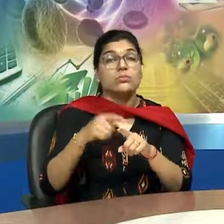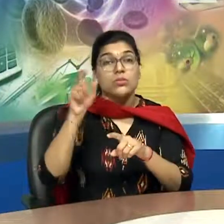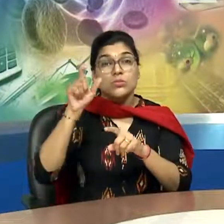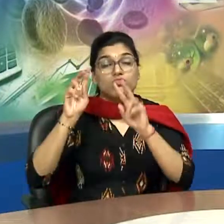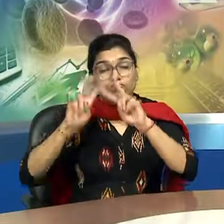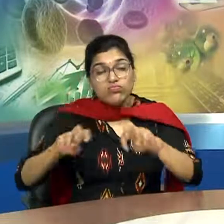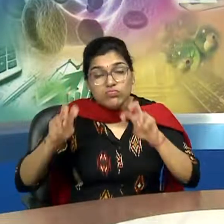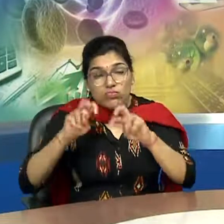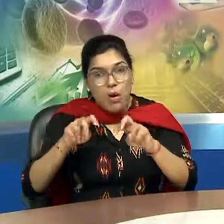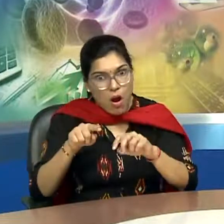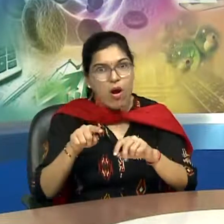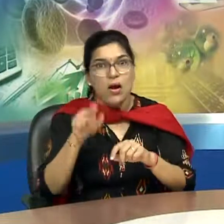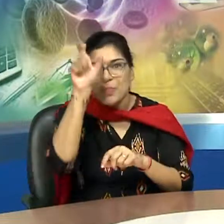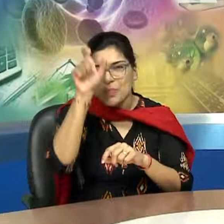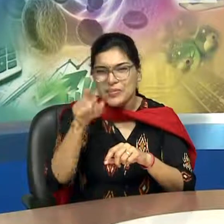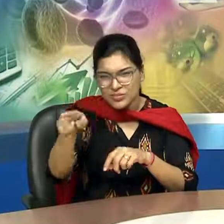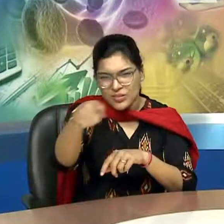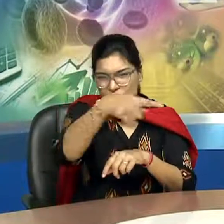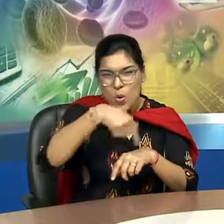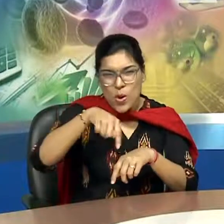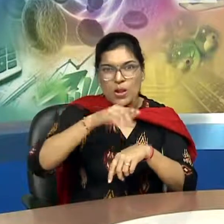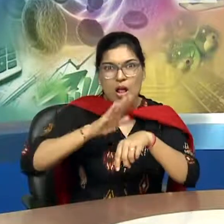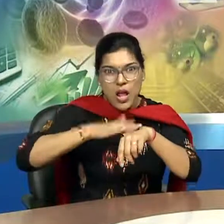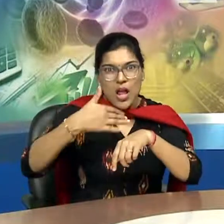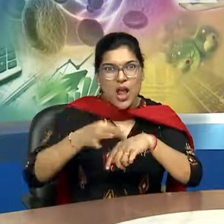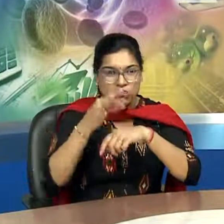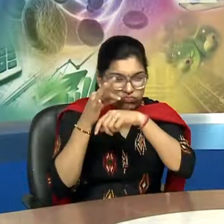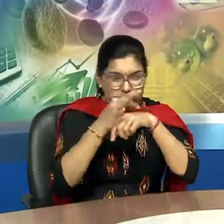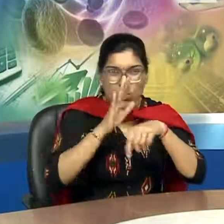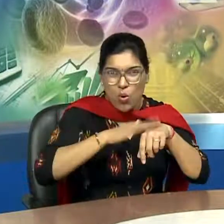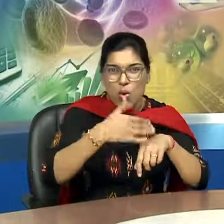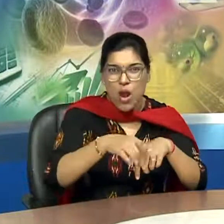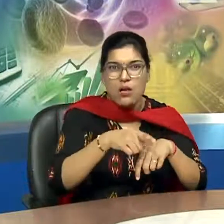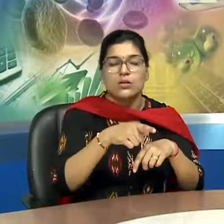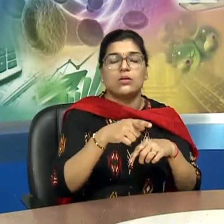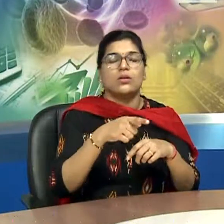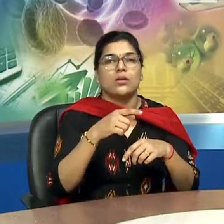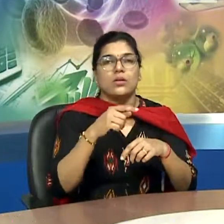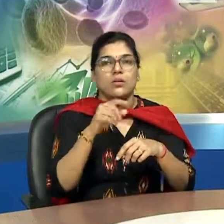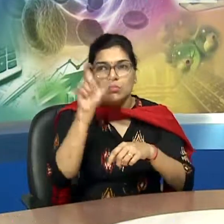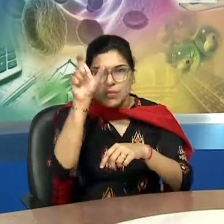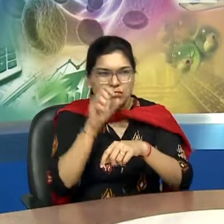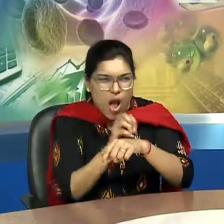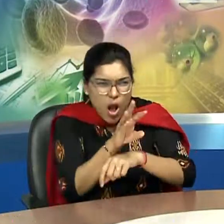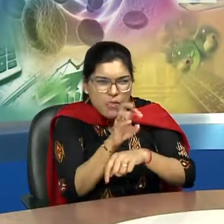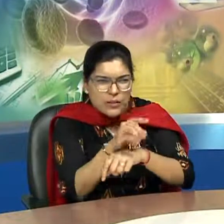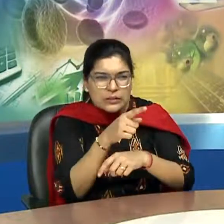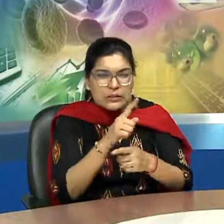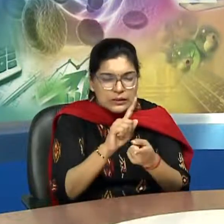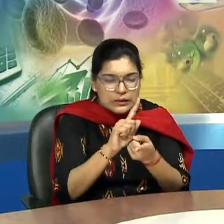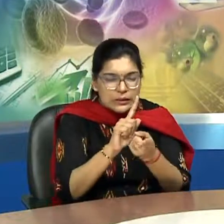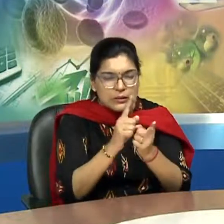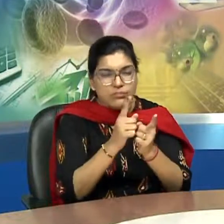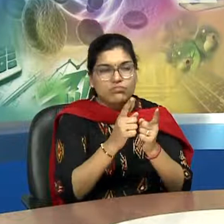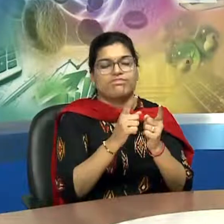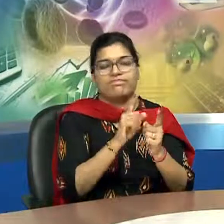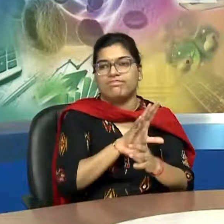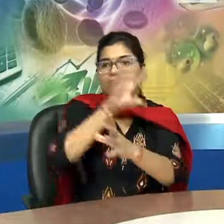that drug abusers who have treatment, they are more likely to have jobs, means they can